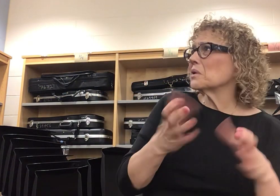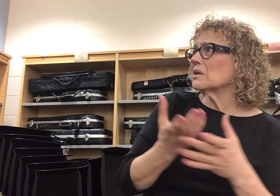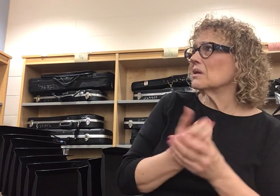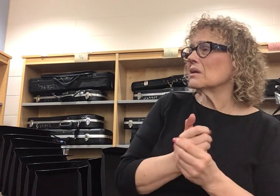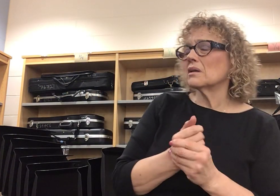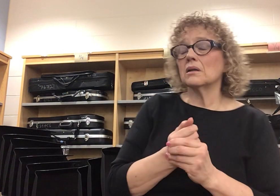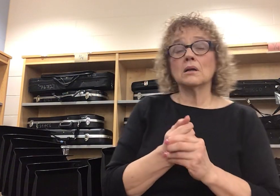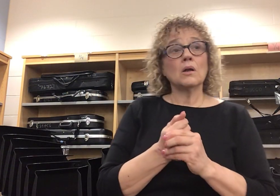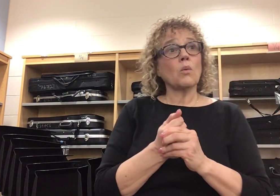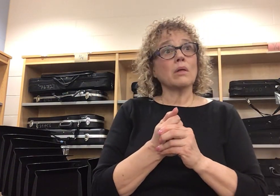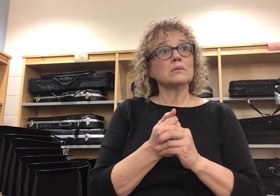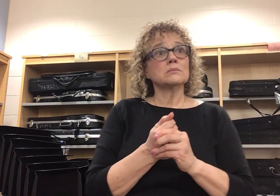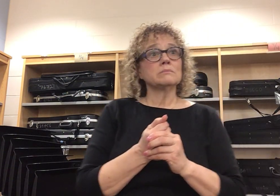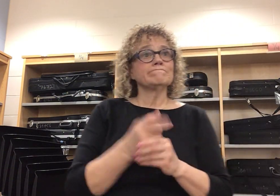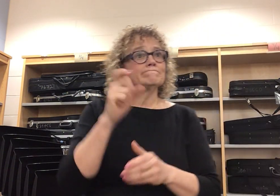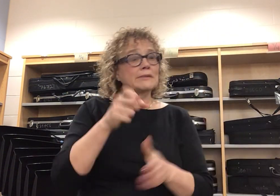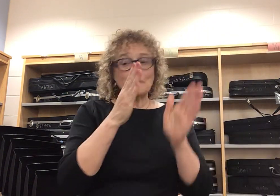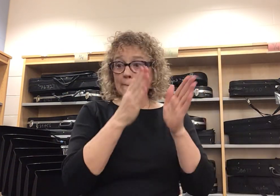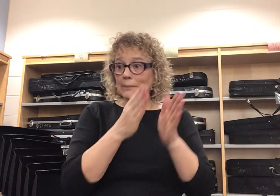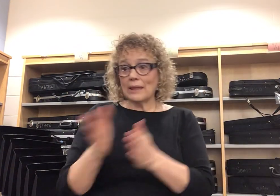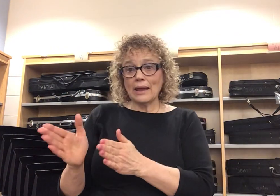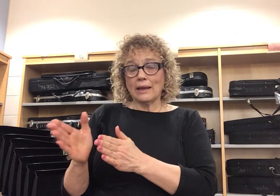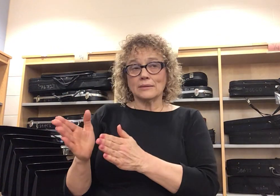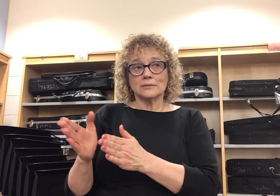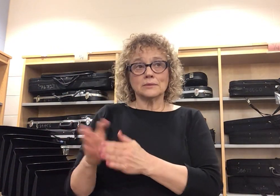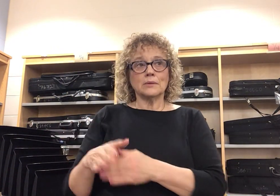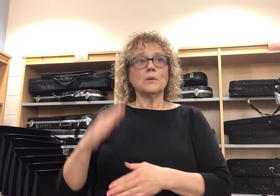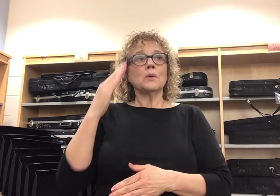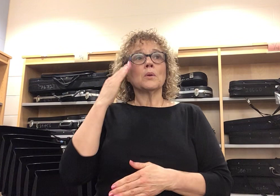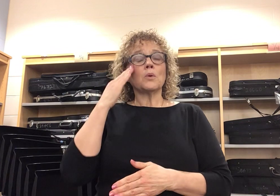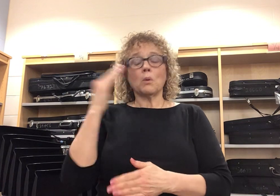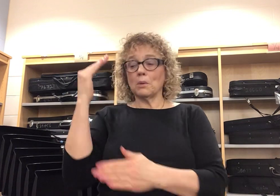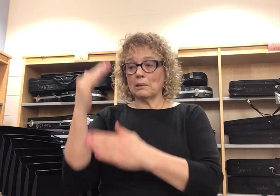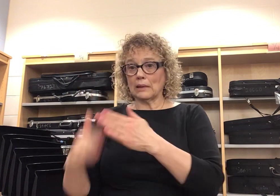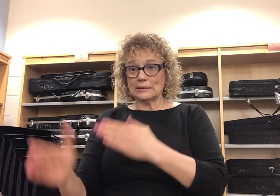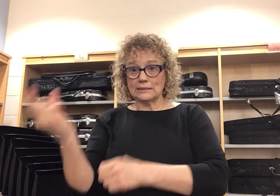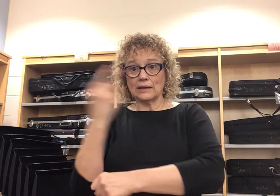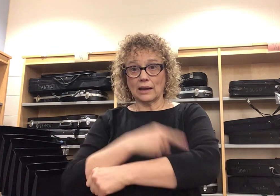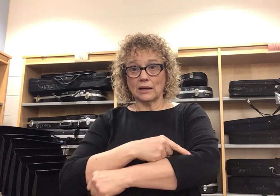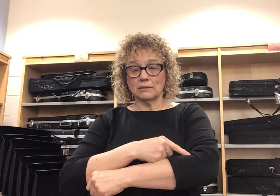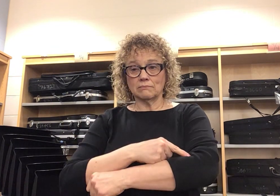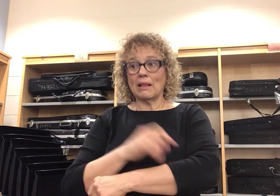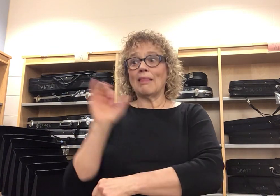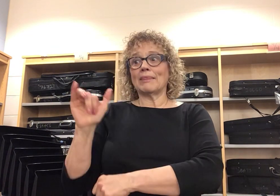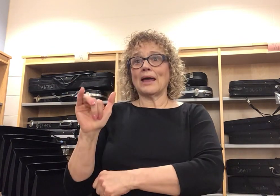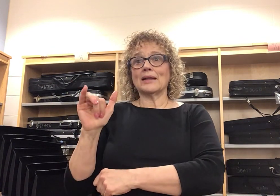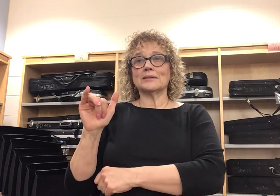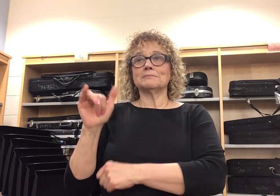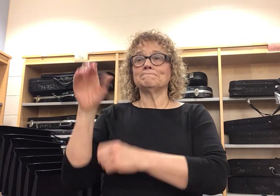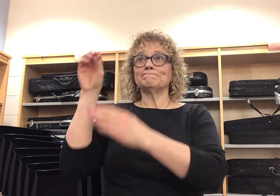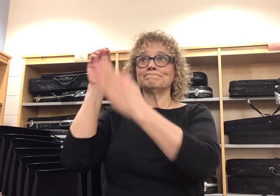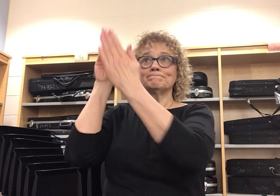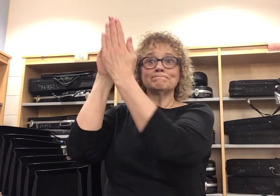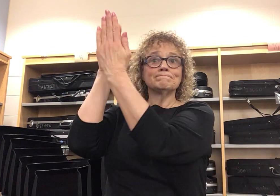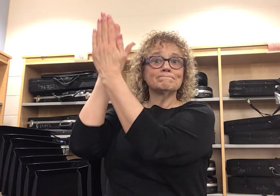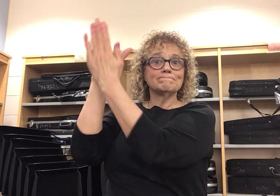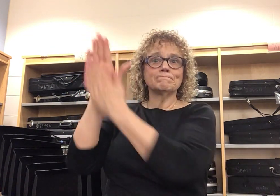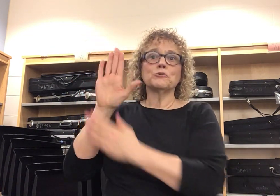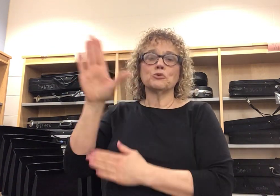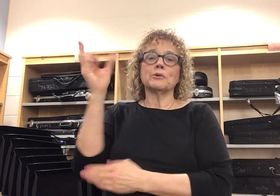plan ahead. You'll know when the deadline is. That'll be the date, okay? But you'll cover things that have gone on all year. It'll